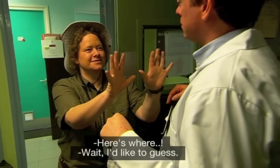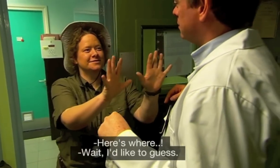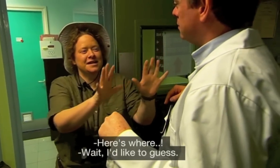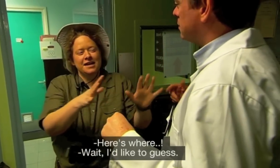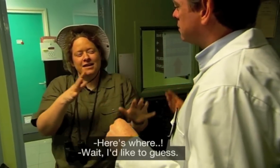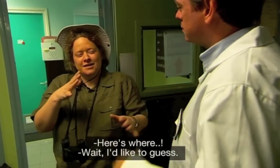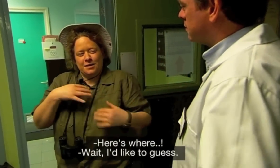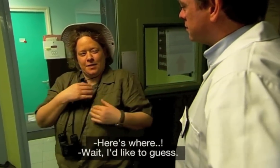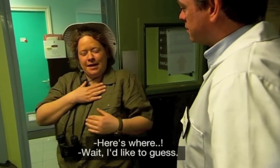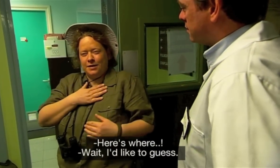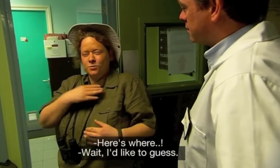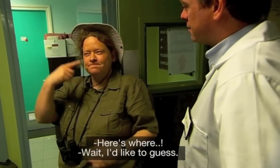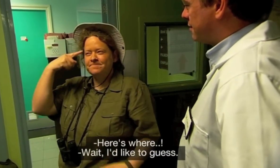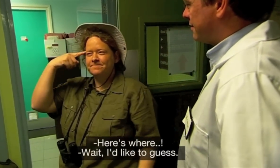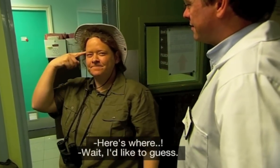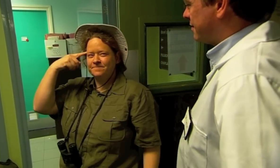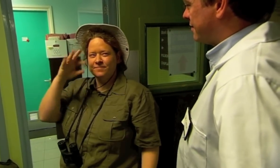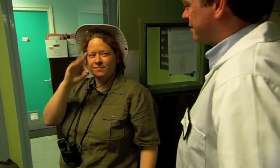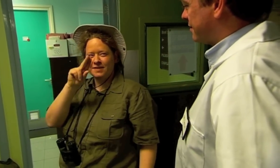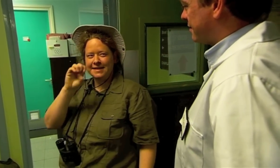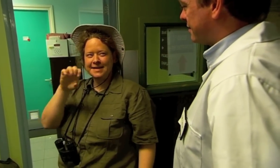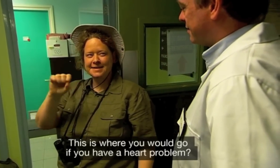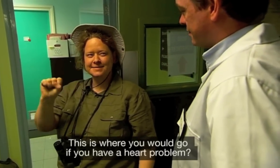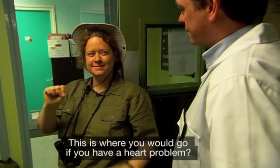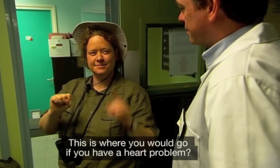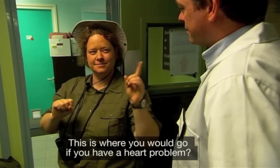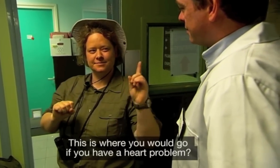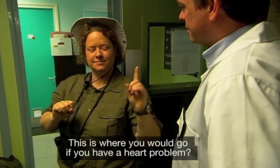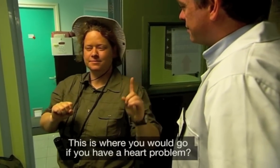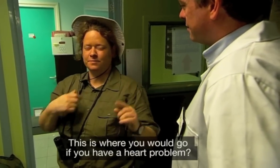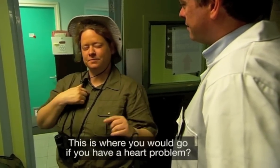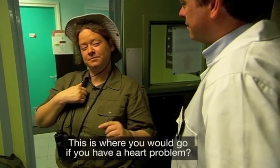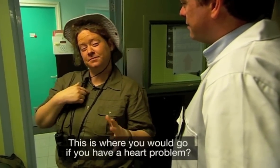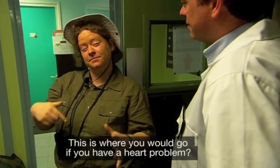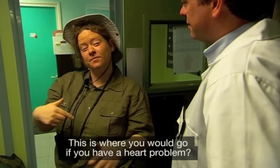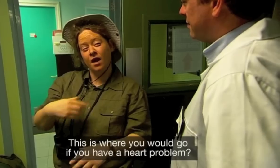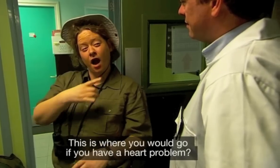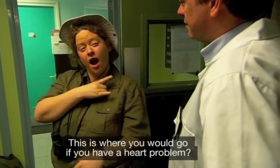Here's where... I'd like to guess. This is where you'd go if you have a heart problem?